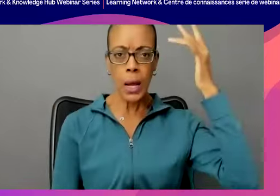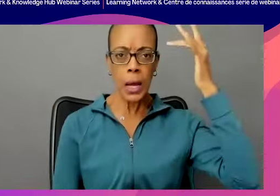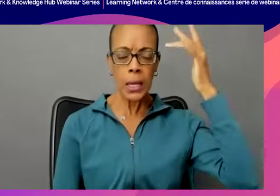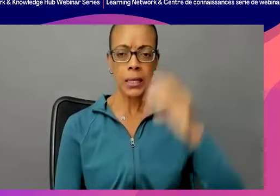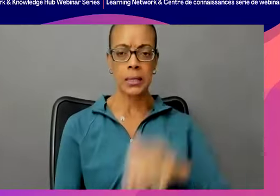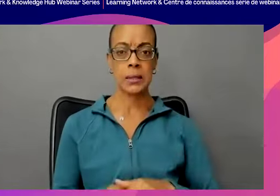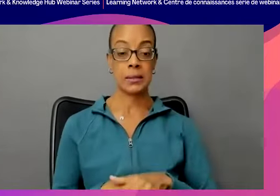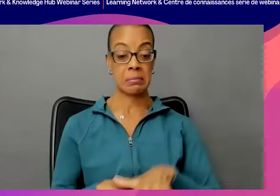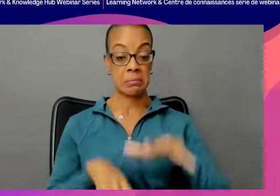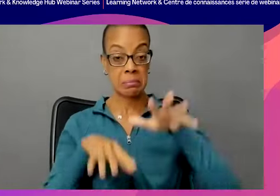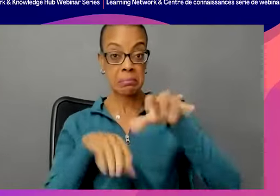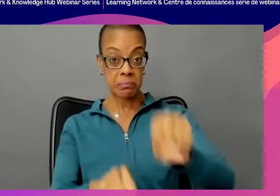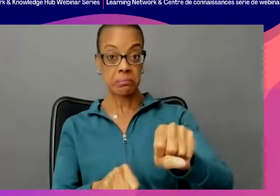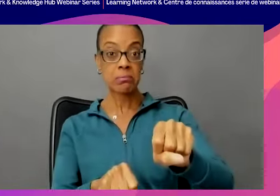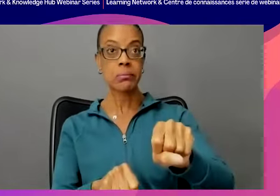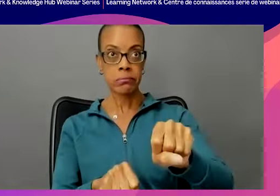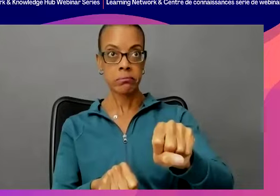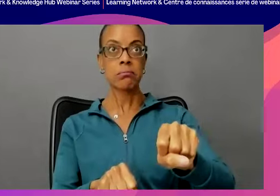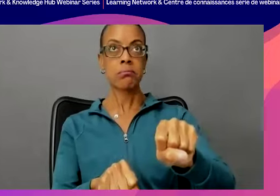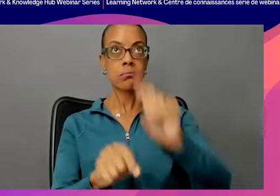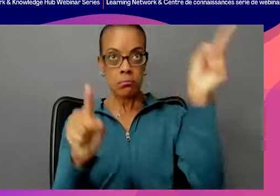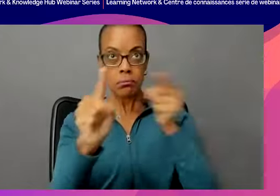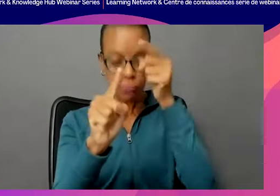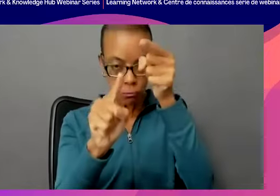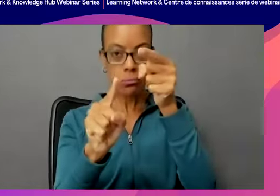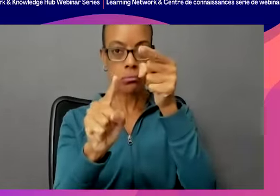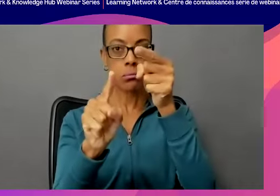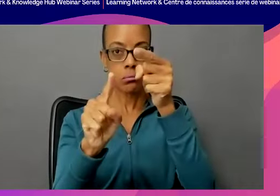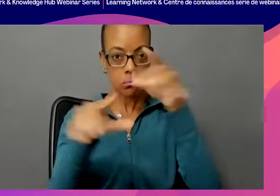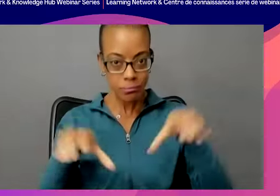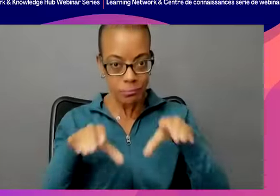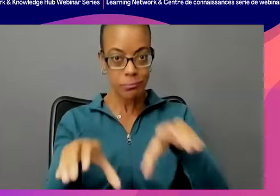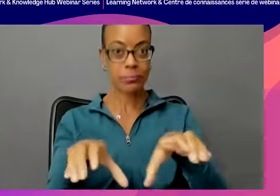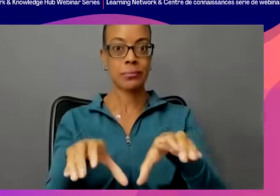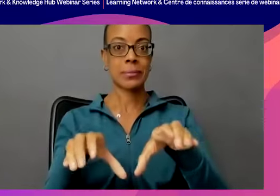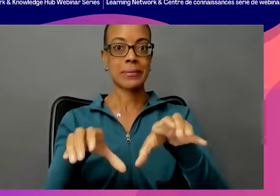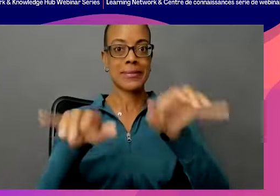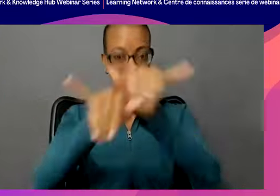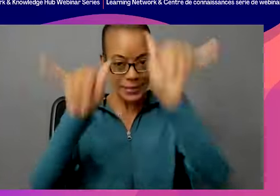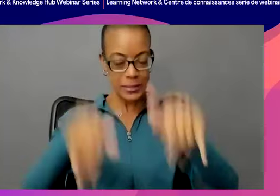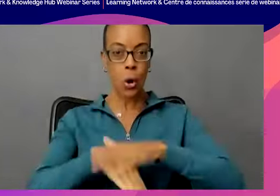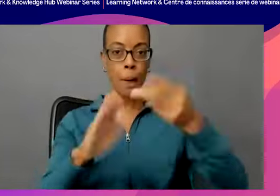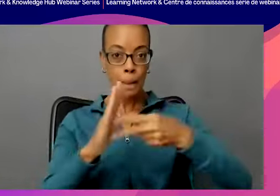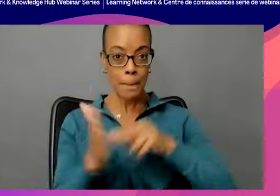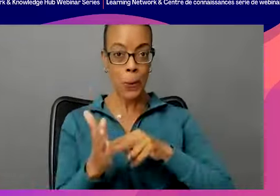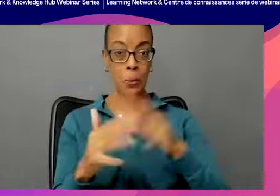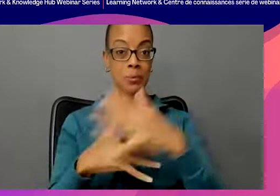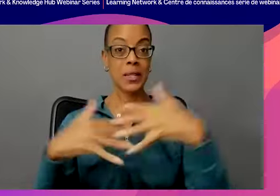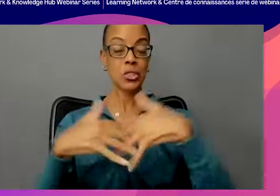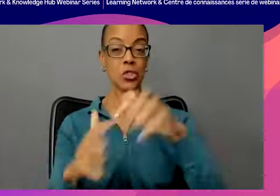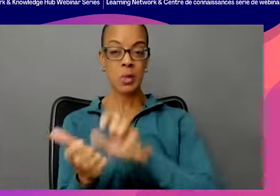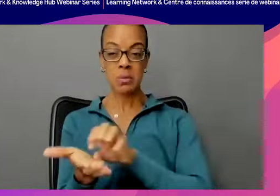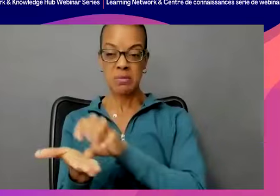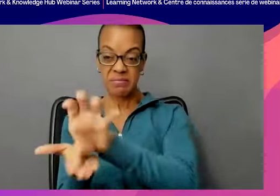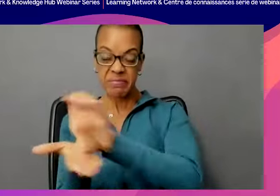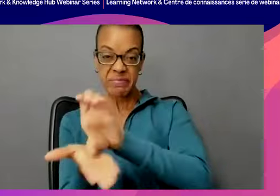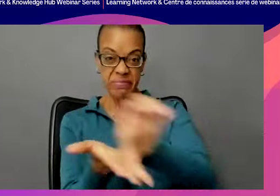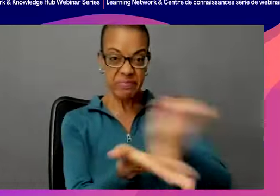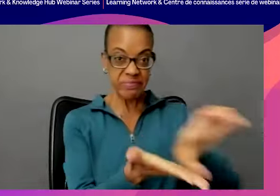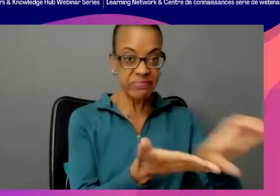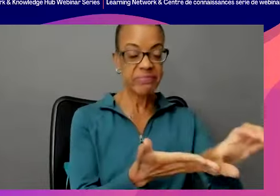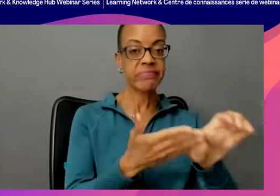Colonization was a deliberate practice that systematically removed Indigenous people from their culture. Colonized practice including forbidding